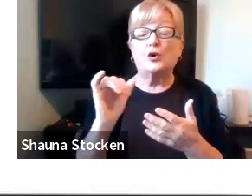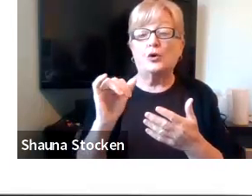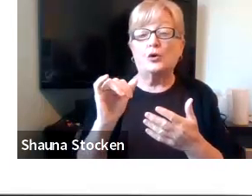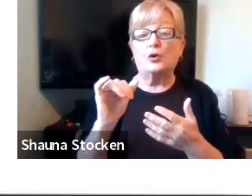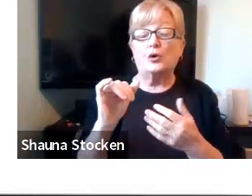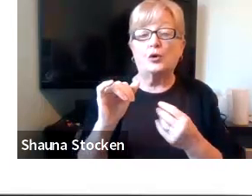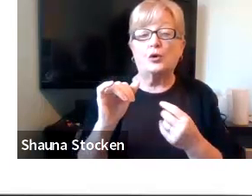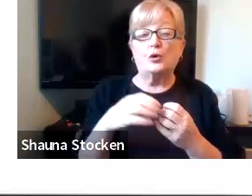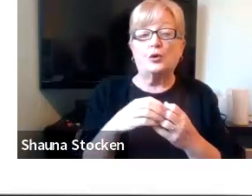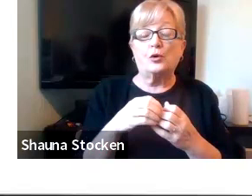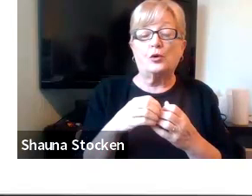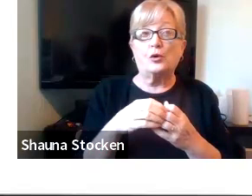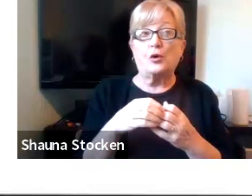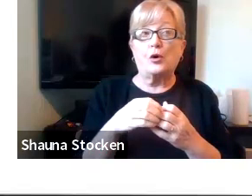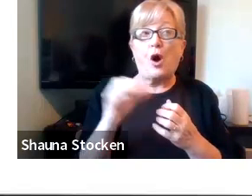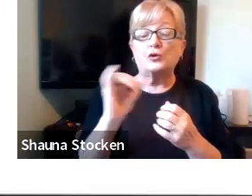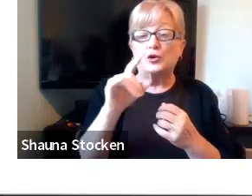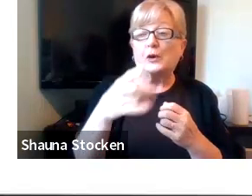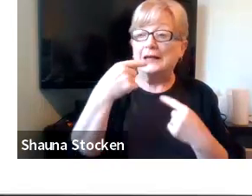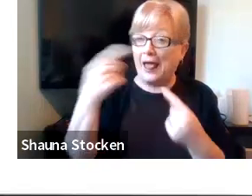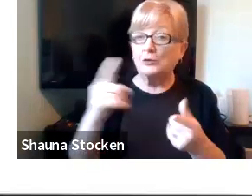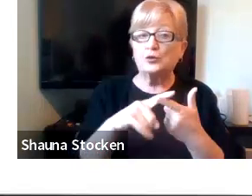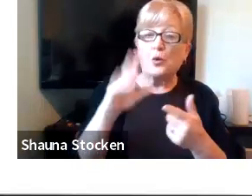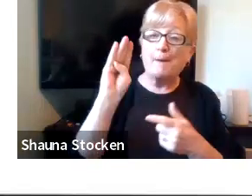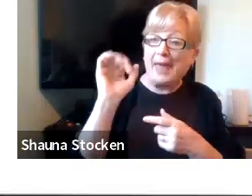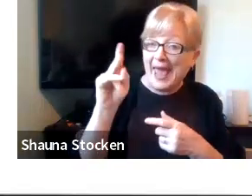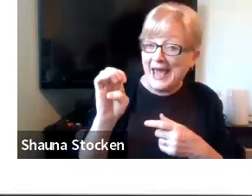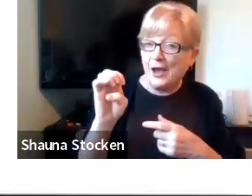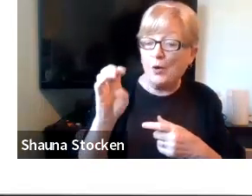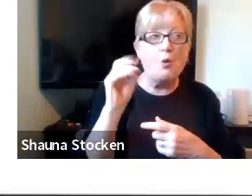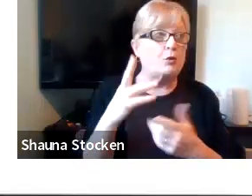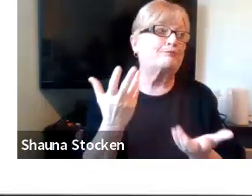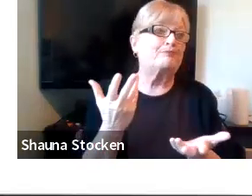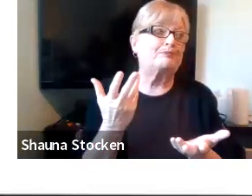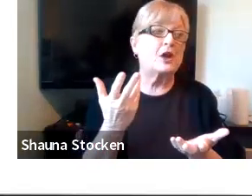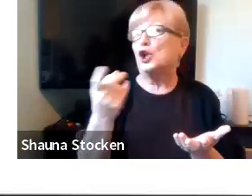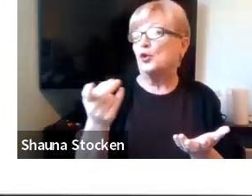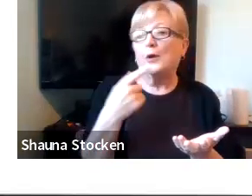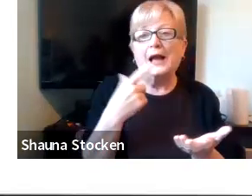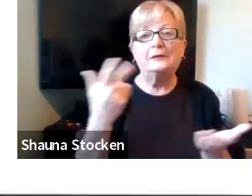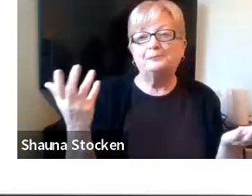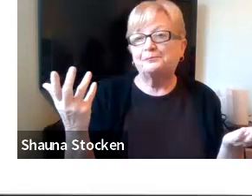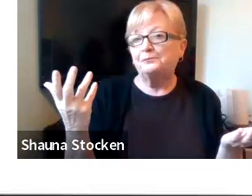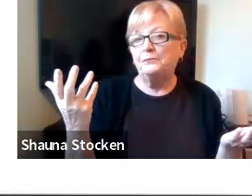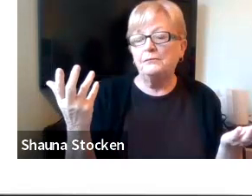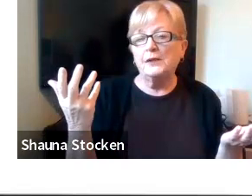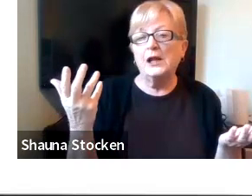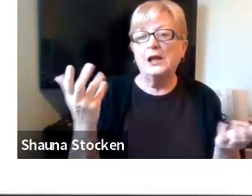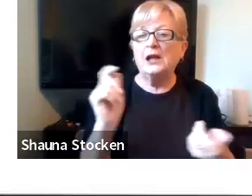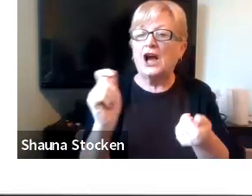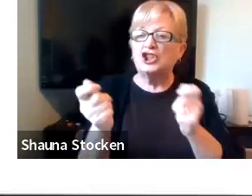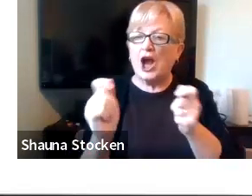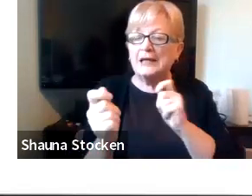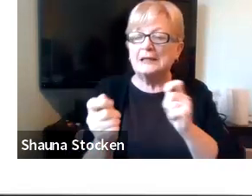besides just telling it to bake or what function to use, you can also adjust it. So adjust